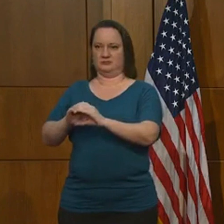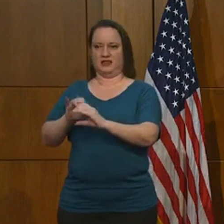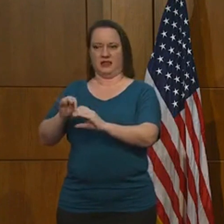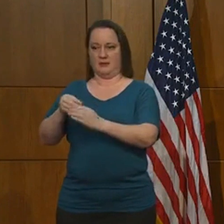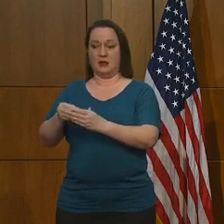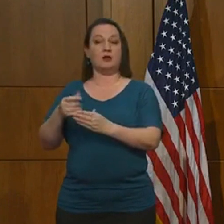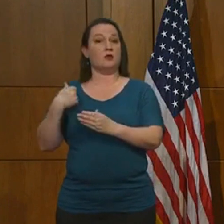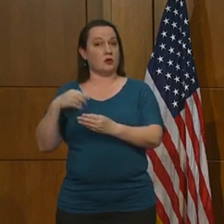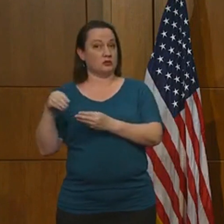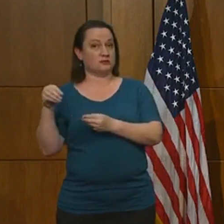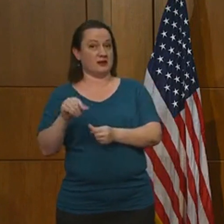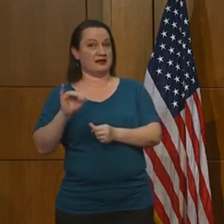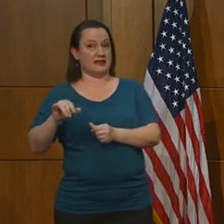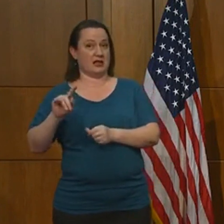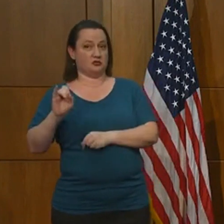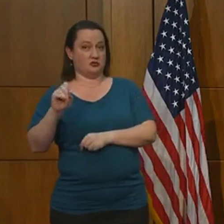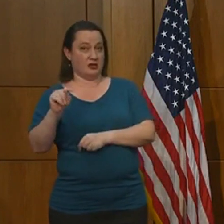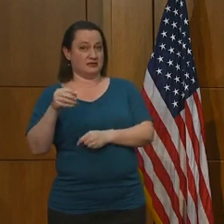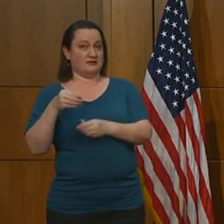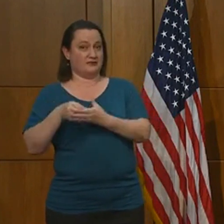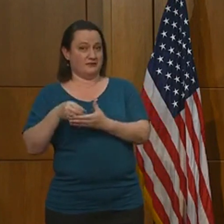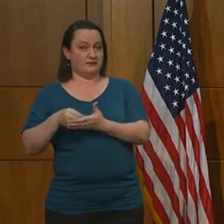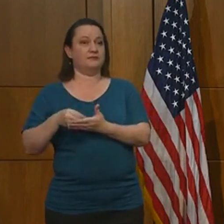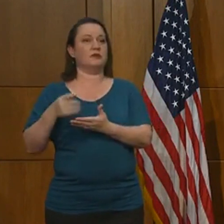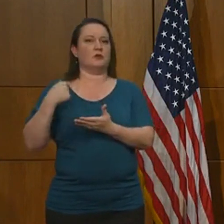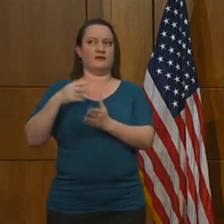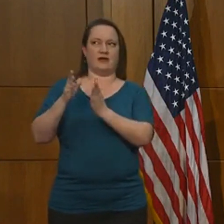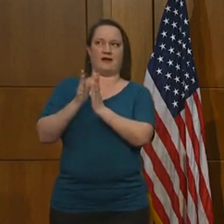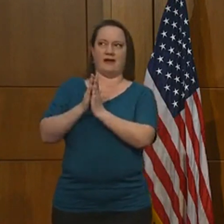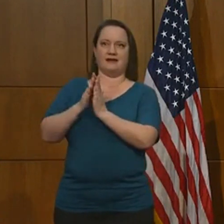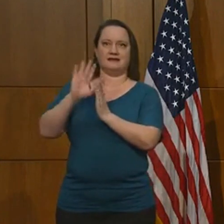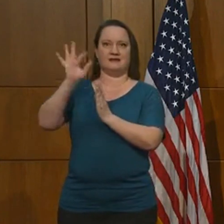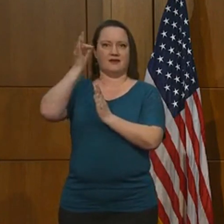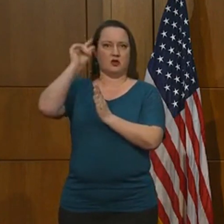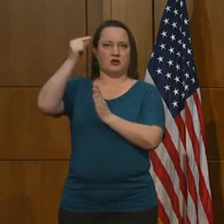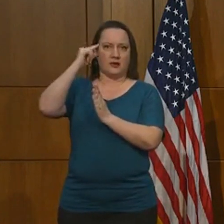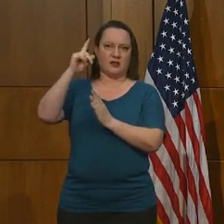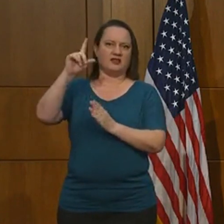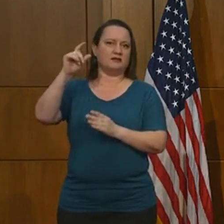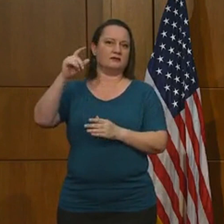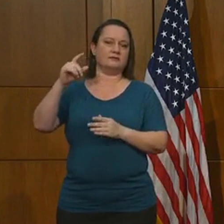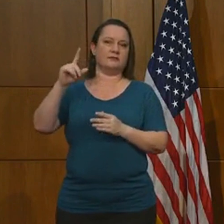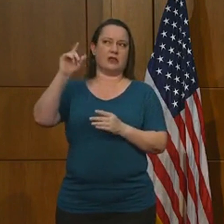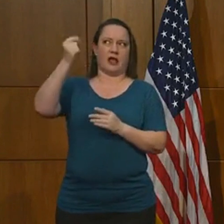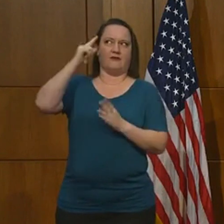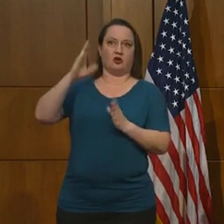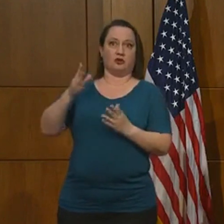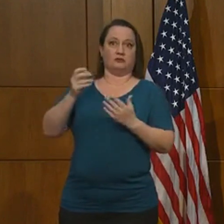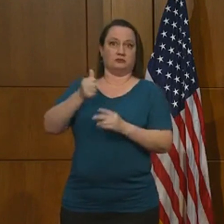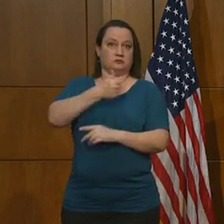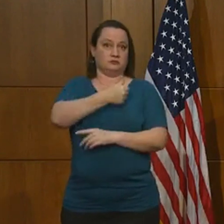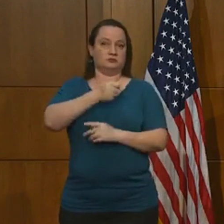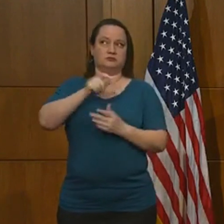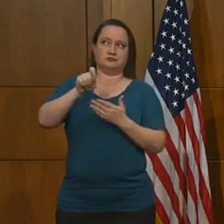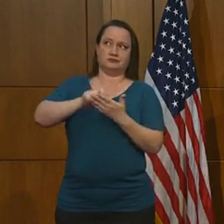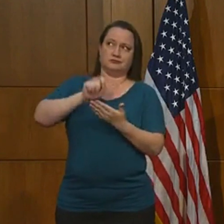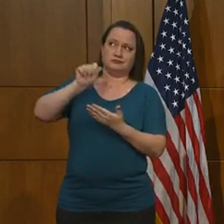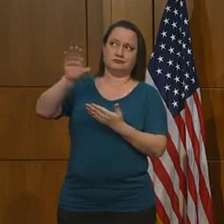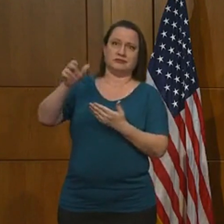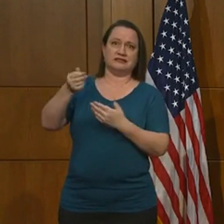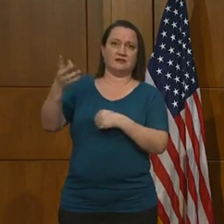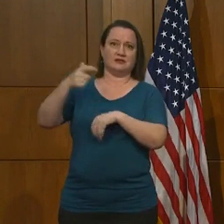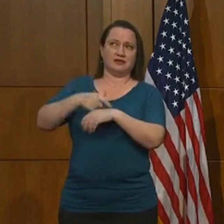that trust, and so we've asked the federal government, the governor, multiple times to the congressional delegation to add support to make sure that we